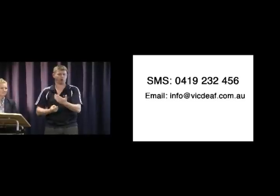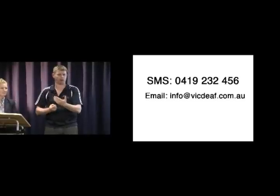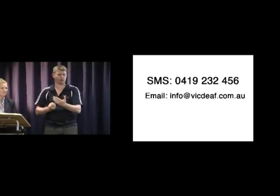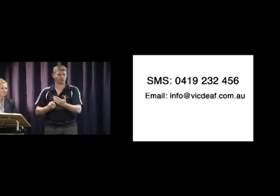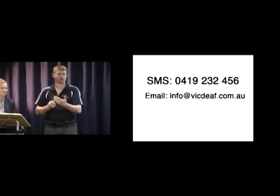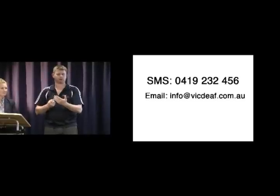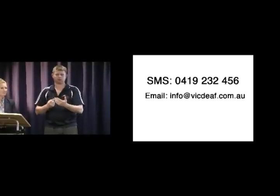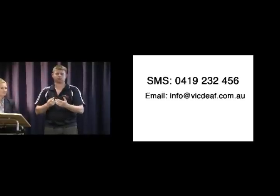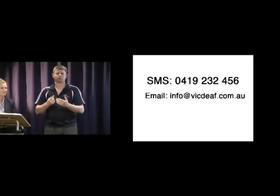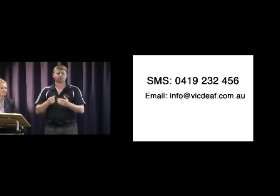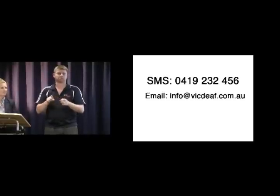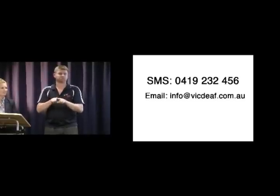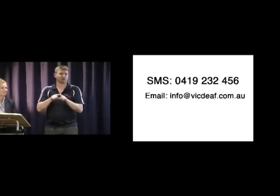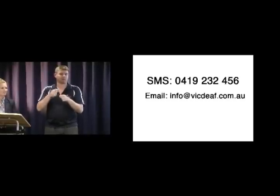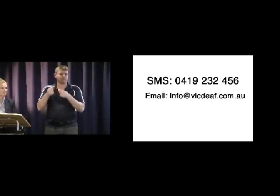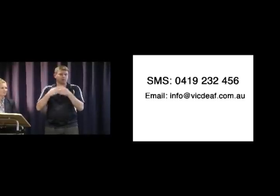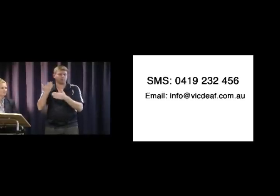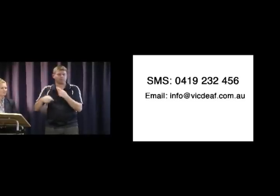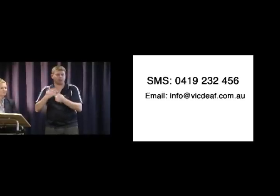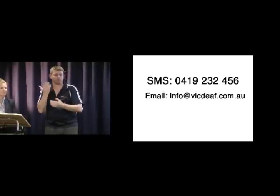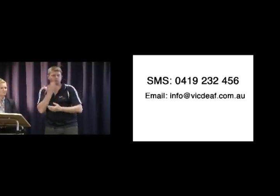ask about deaf sports,